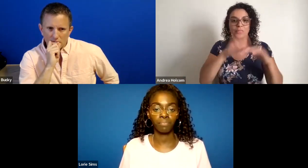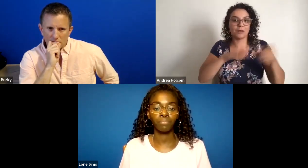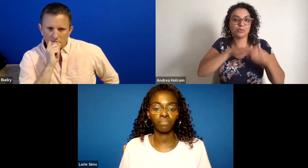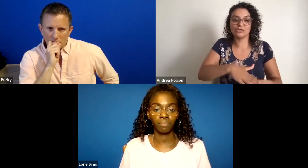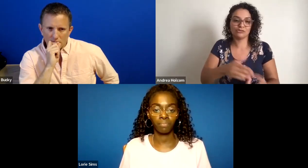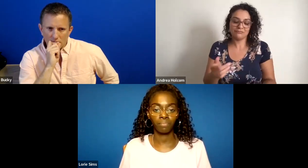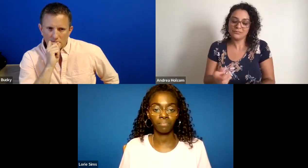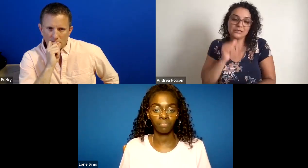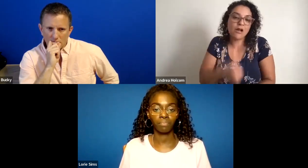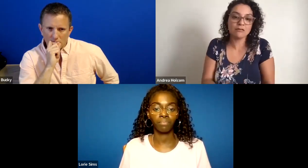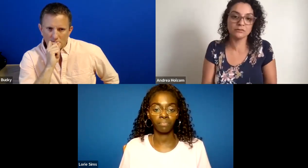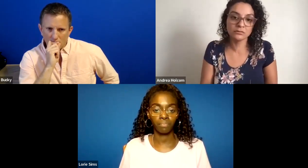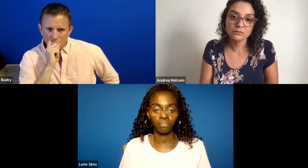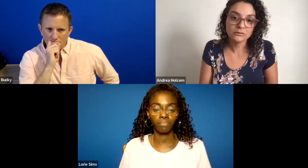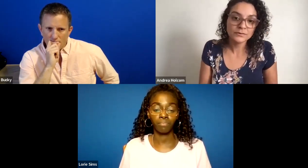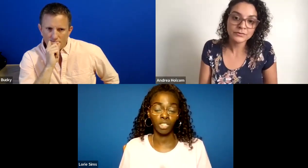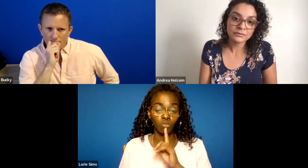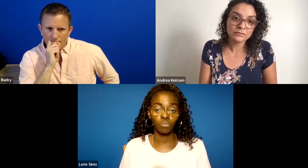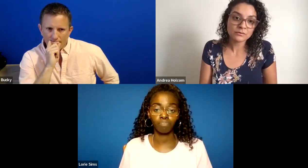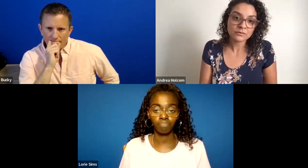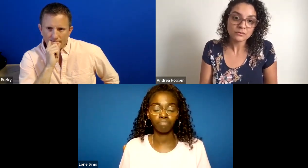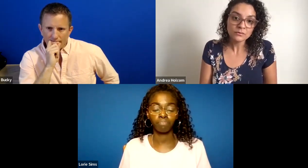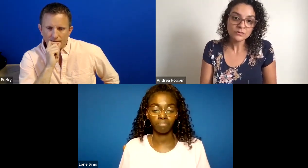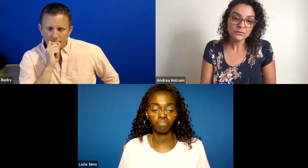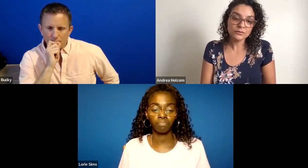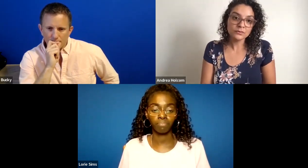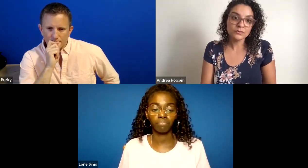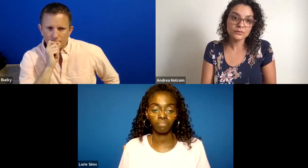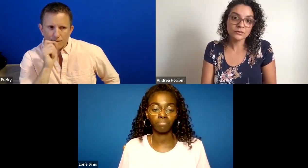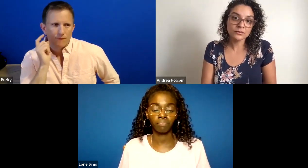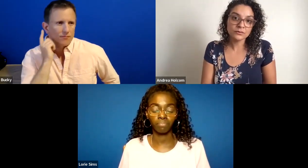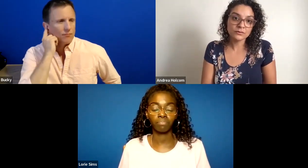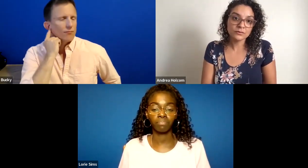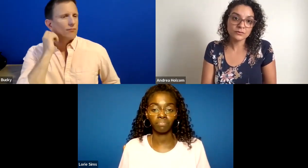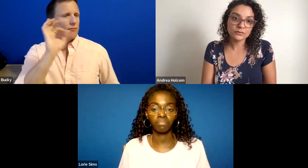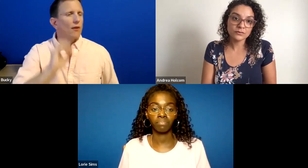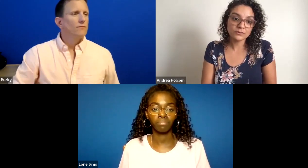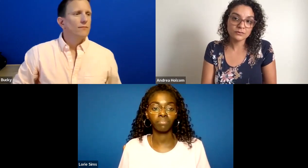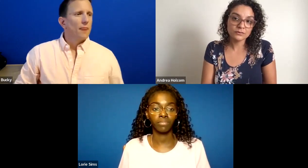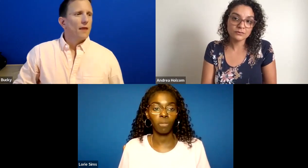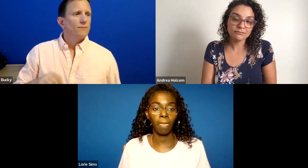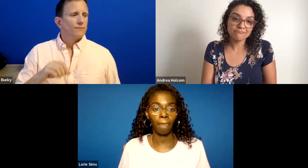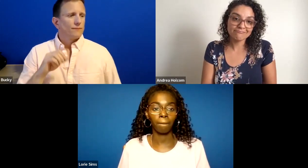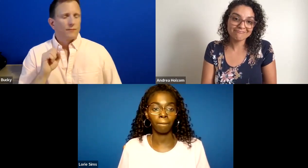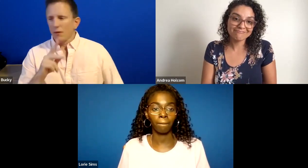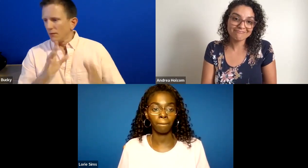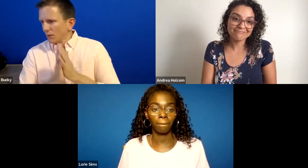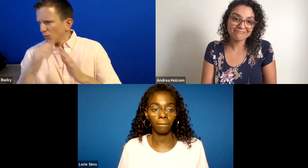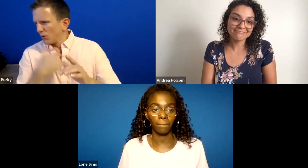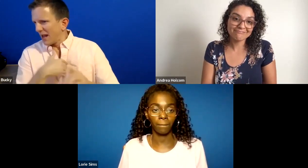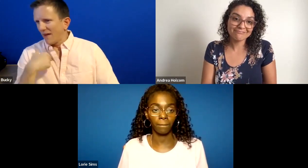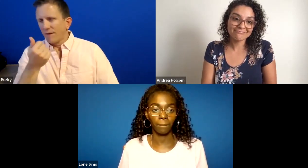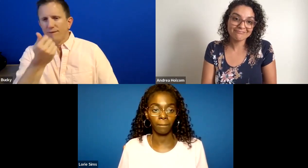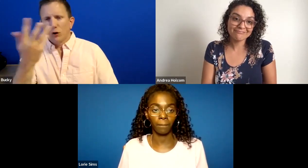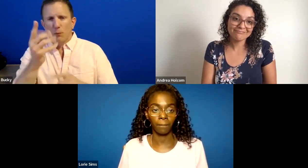uncomfortability has to be comfortable. Sometimes you have to be comfortable with being uncomfortable. And that's what's going to happen. Very true.